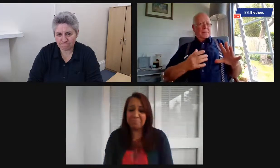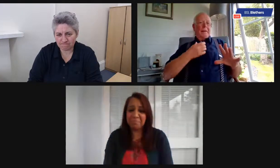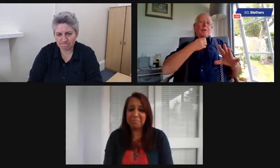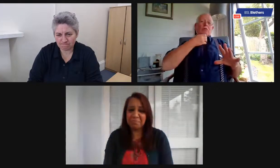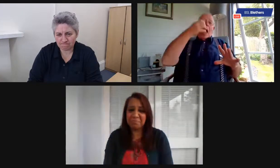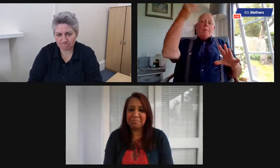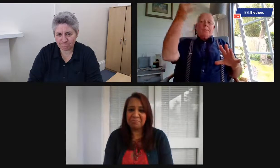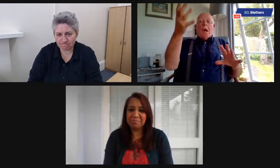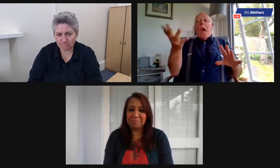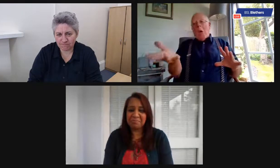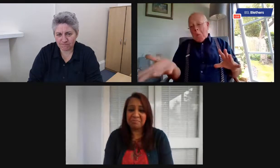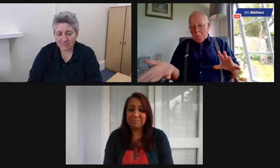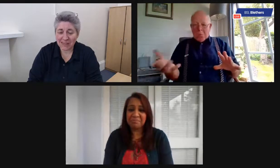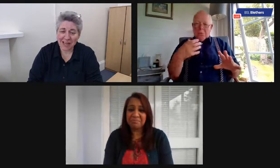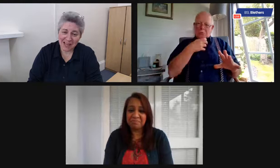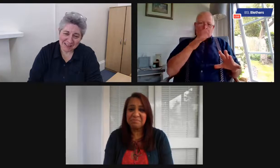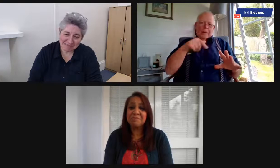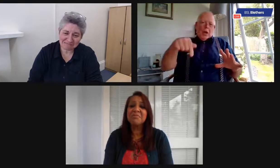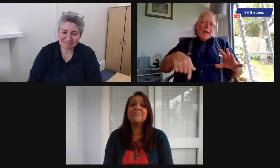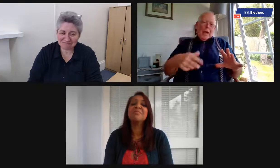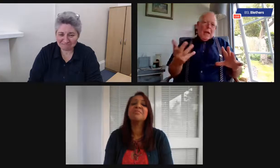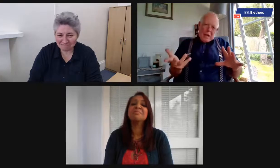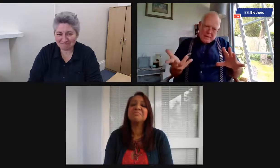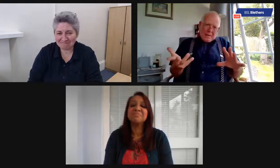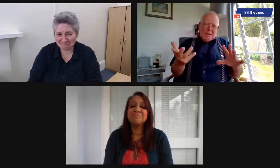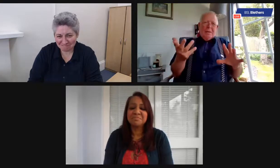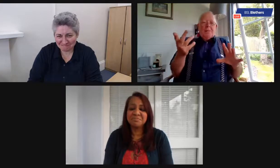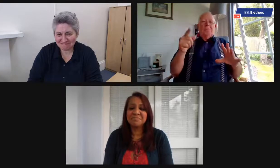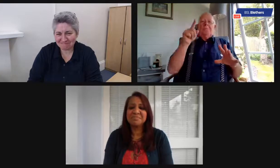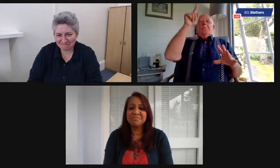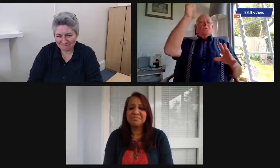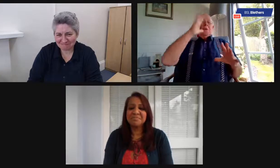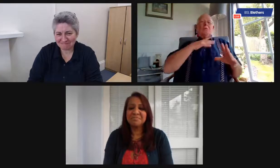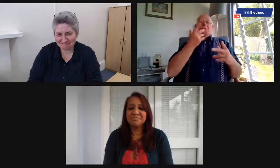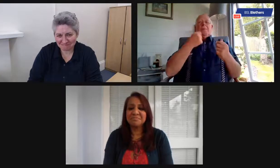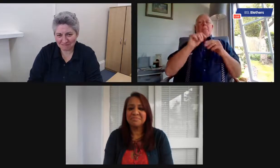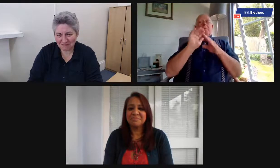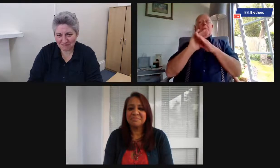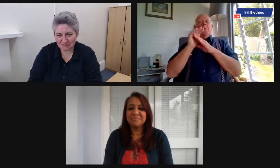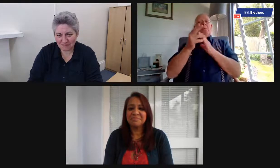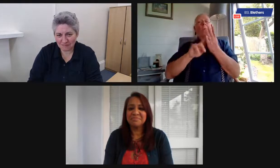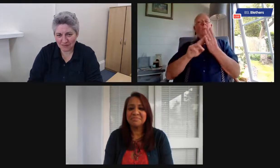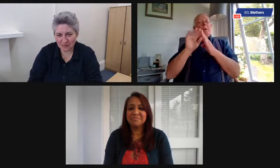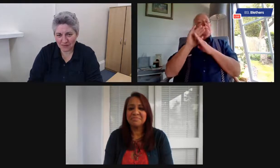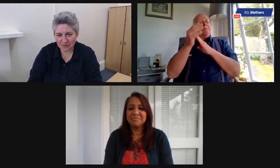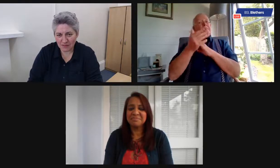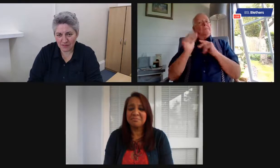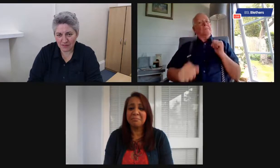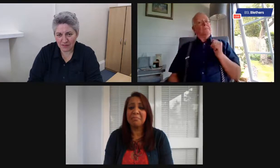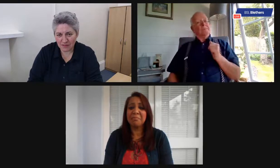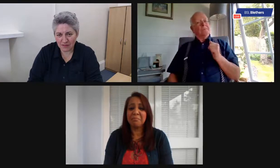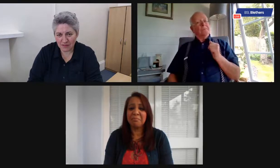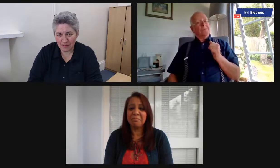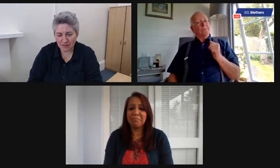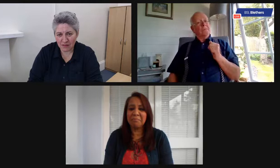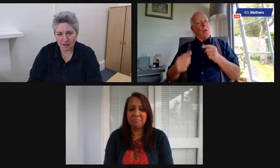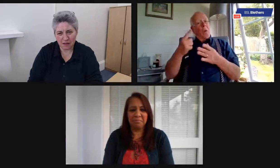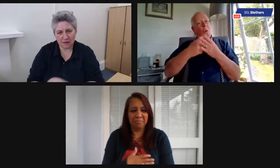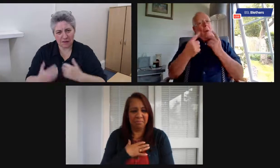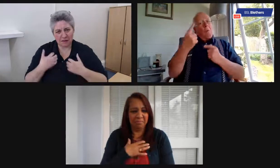course, the tree doesn't need to do that at the top unless we've got giraffes, but they're not native in the UK. So I think we're all right. So the leaf